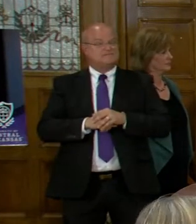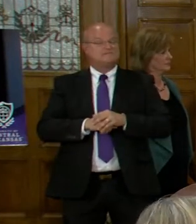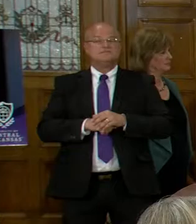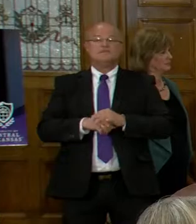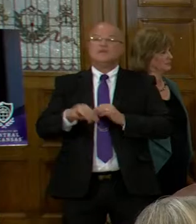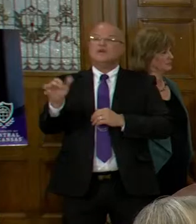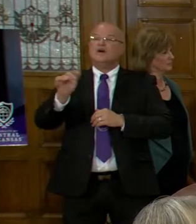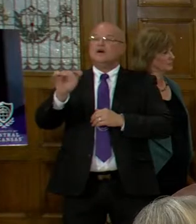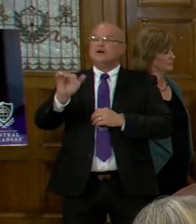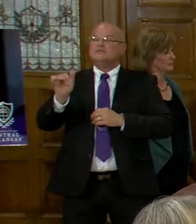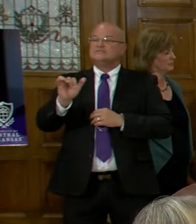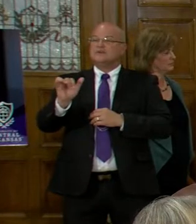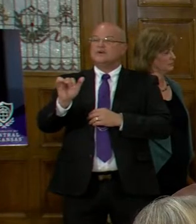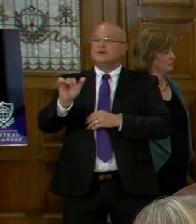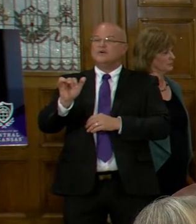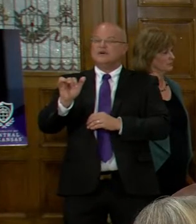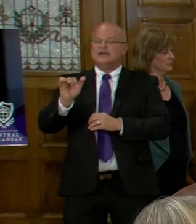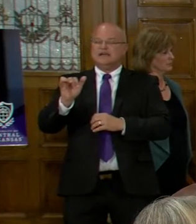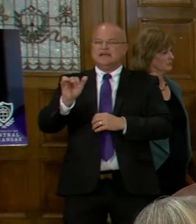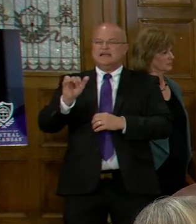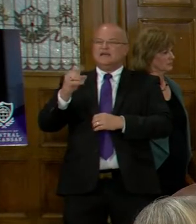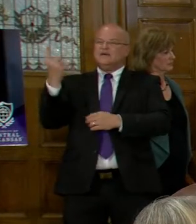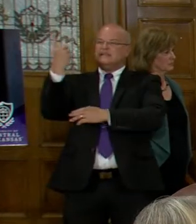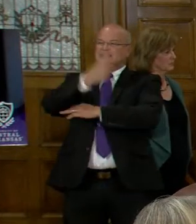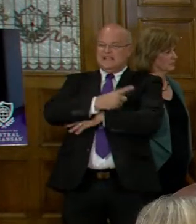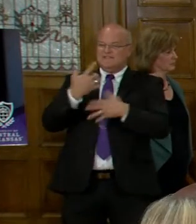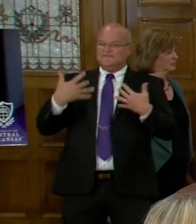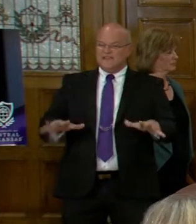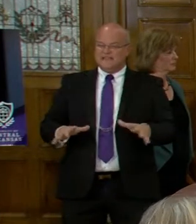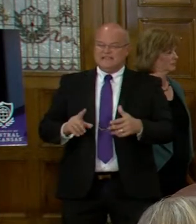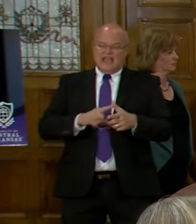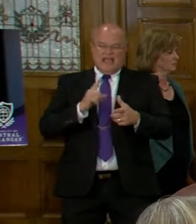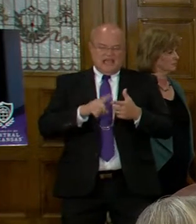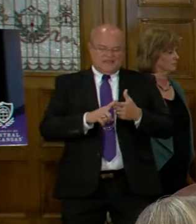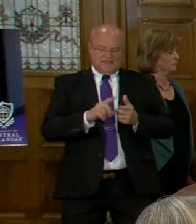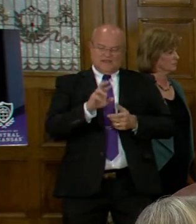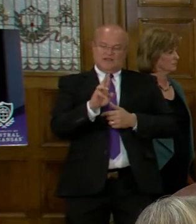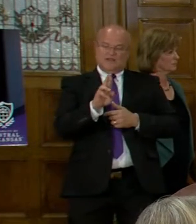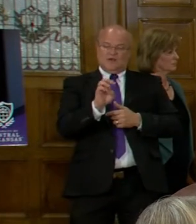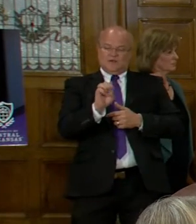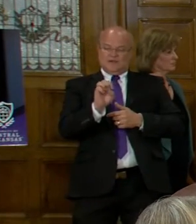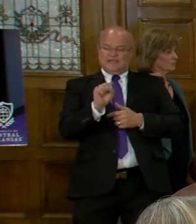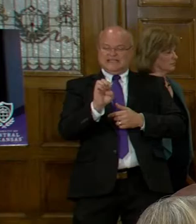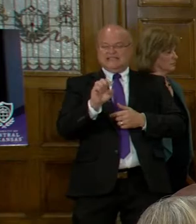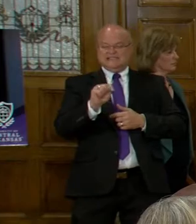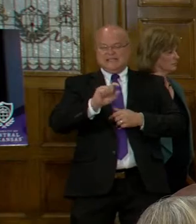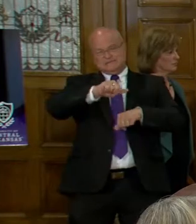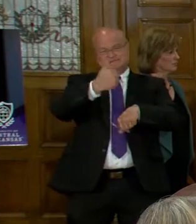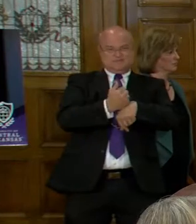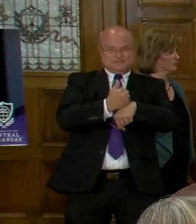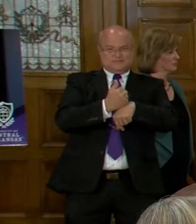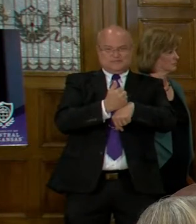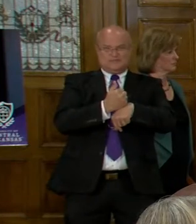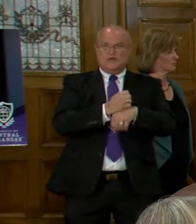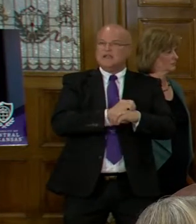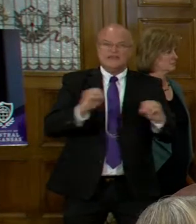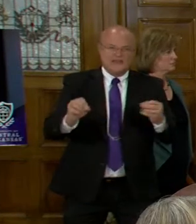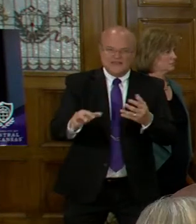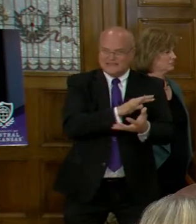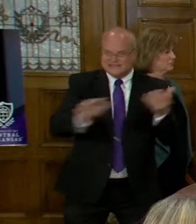And also, at the end of the day, we can reset the system back to its initial state. Nothing gets